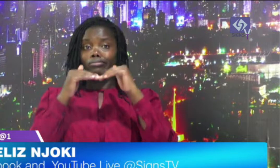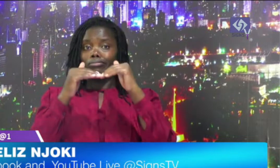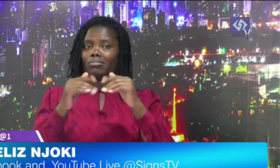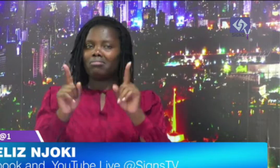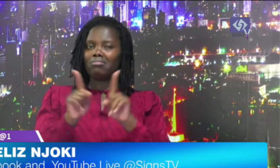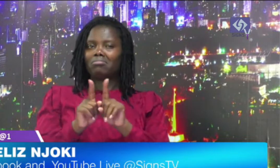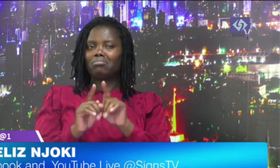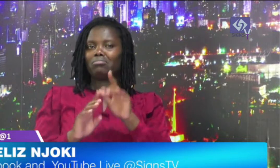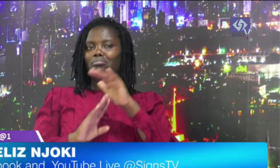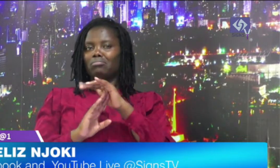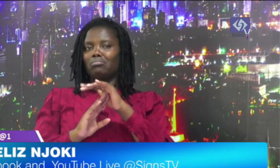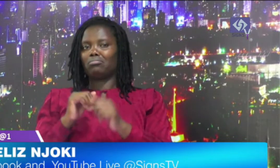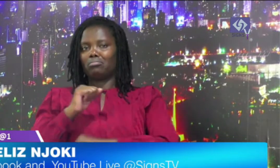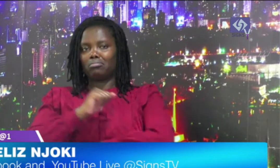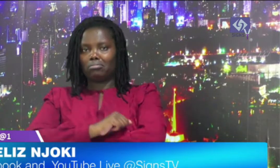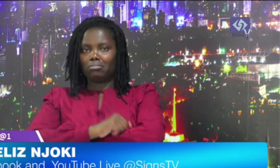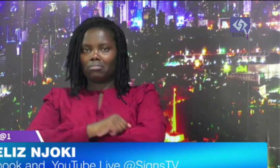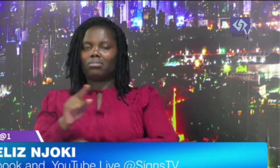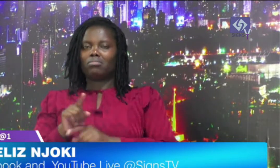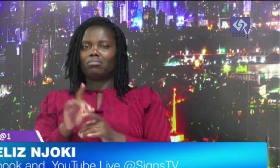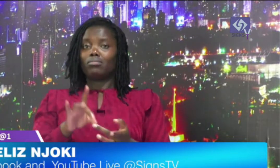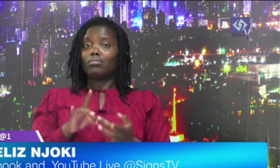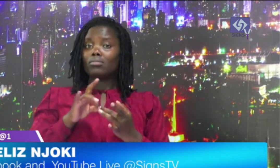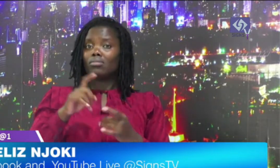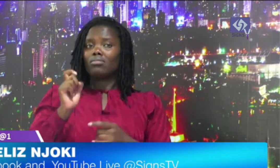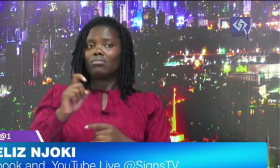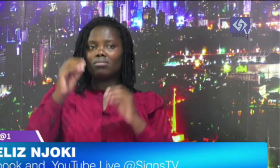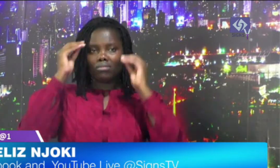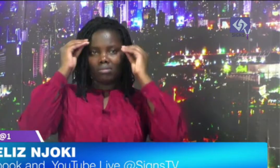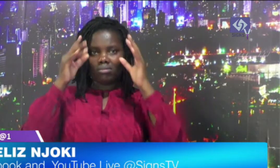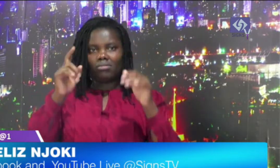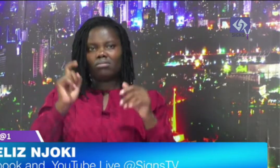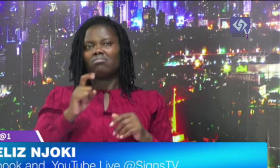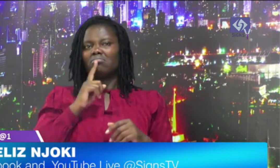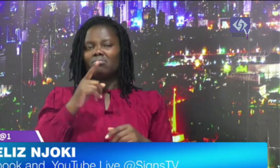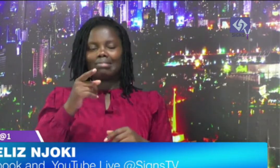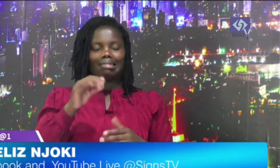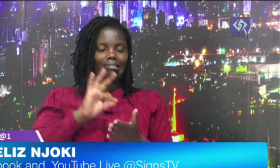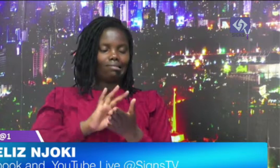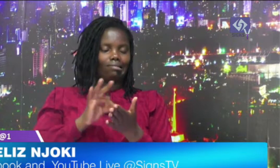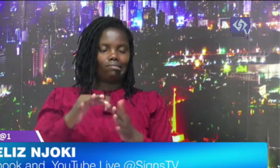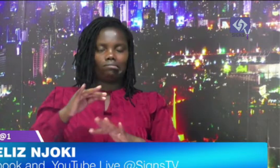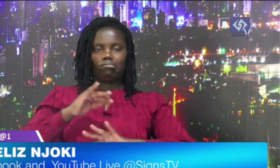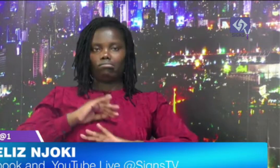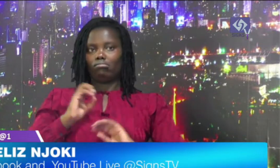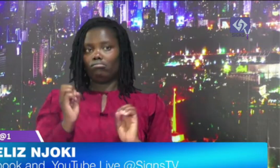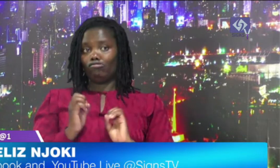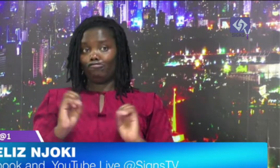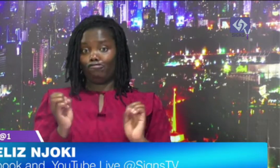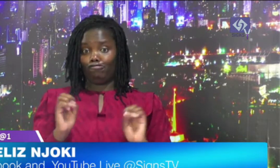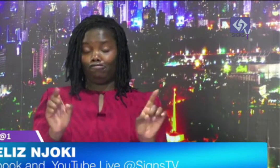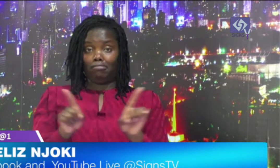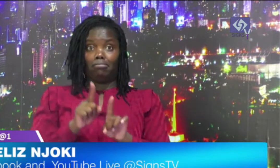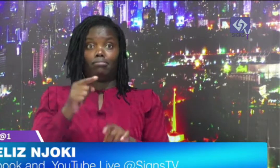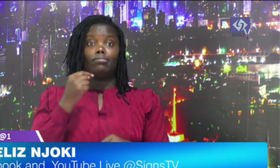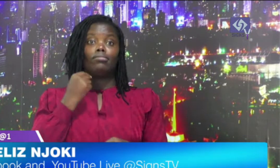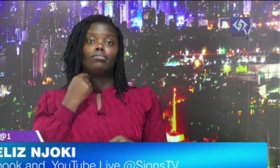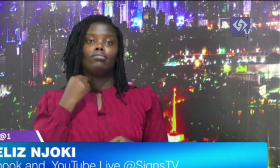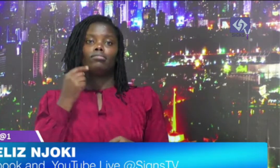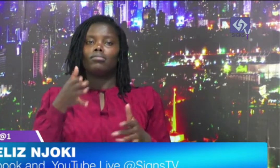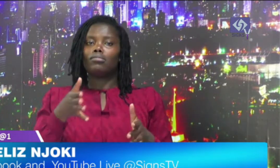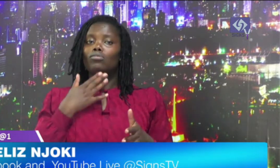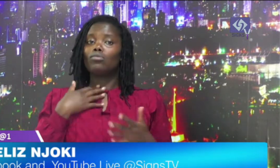saying the funds are not enough. The union also wants junior schools' current capitation